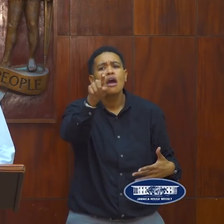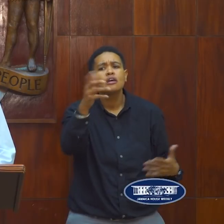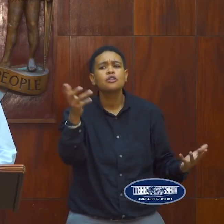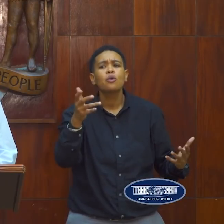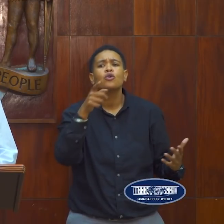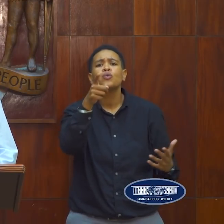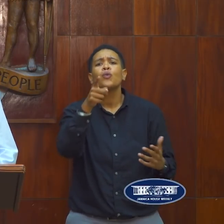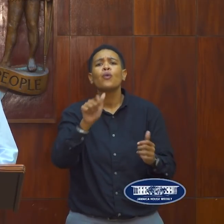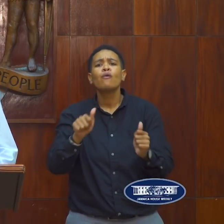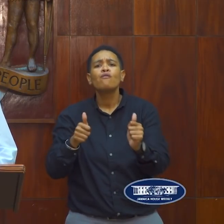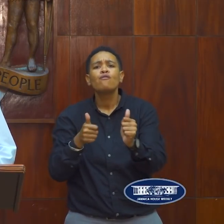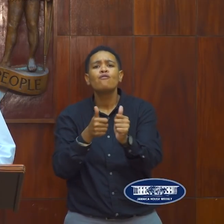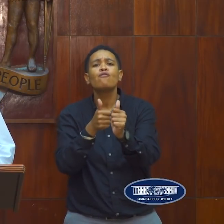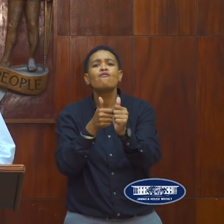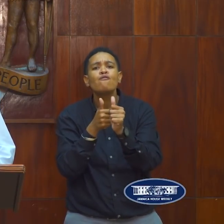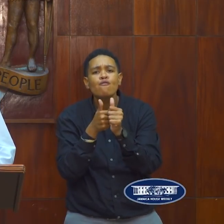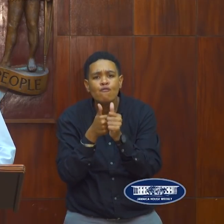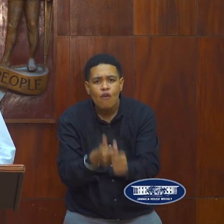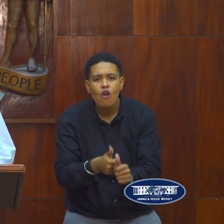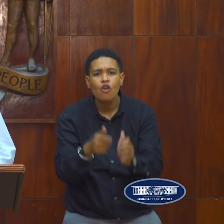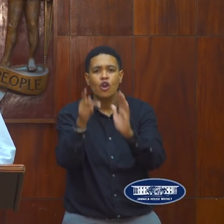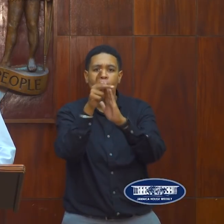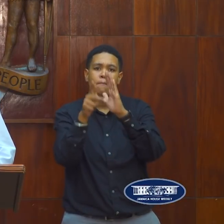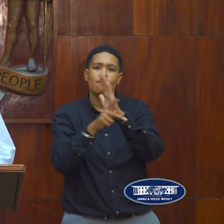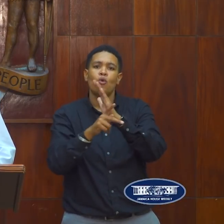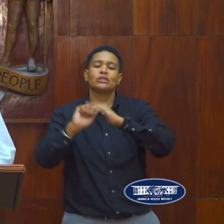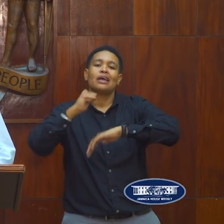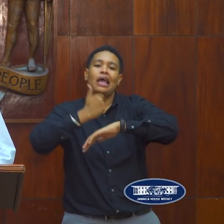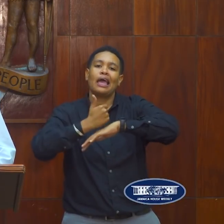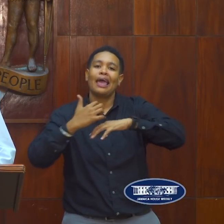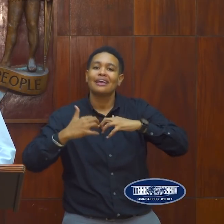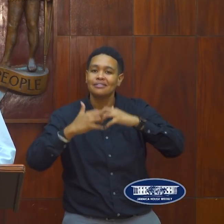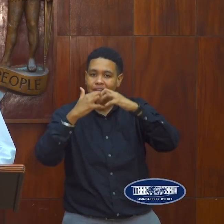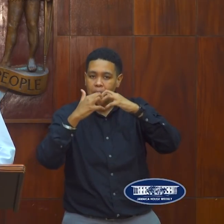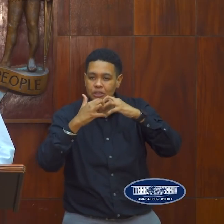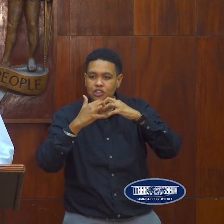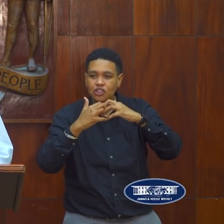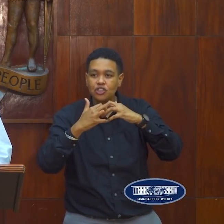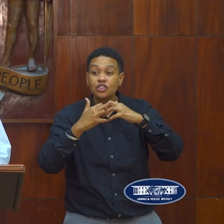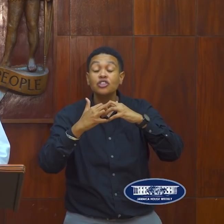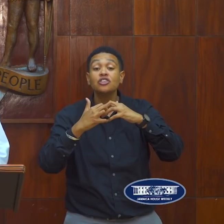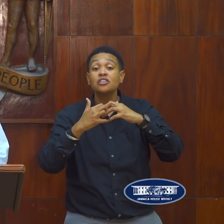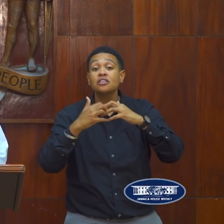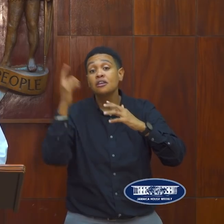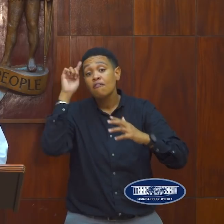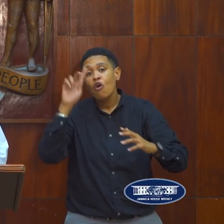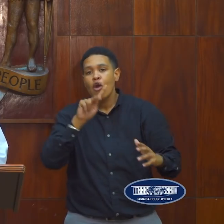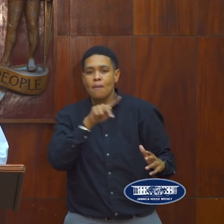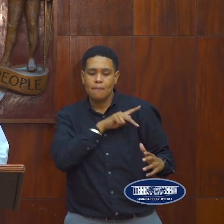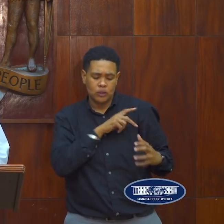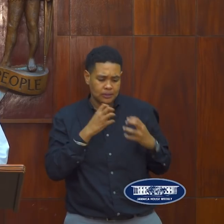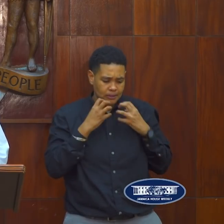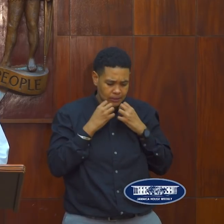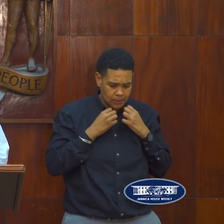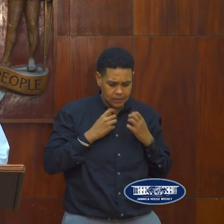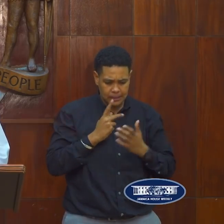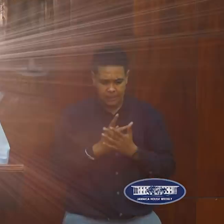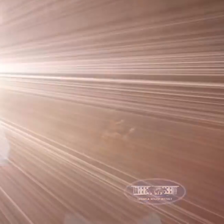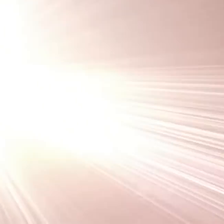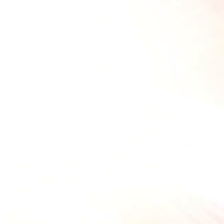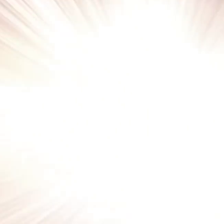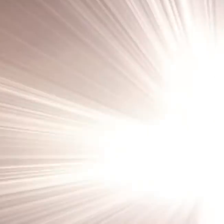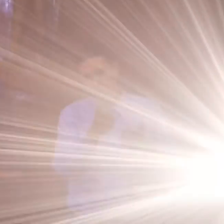that you follow the protocols that have been established for personal care and hygiene.